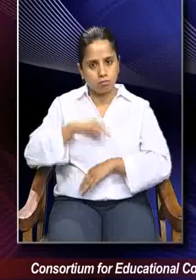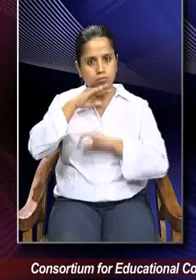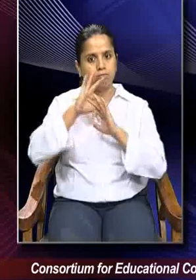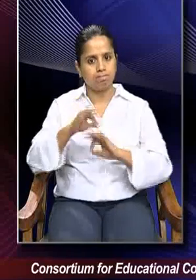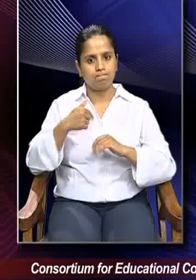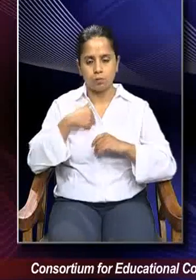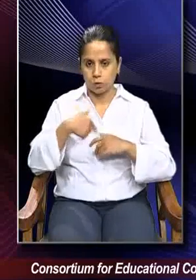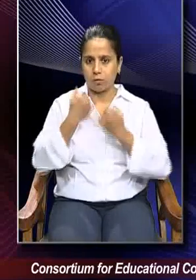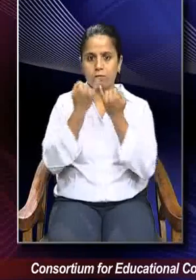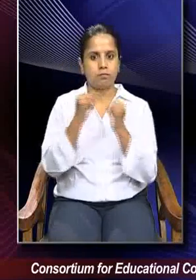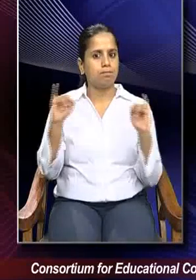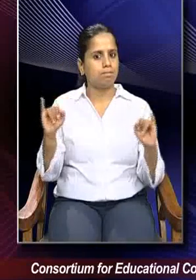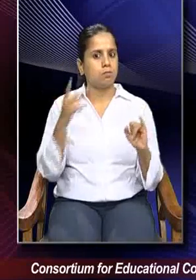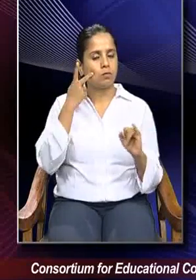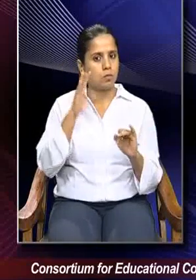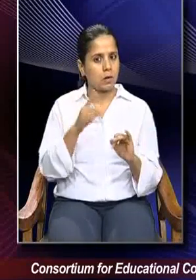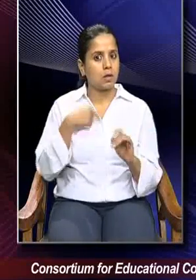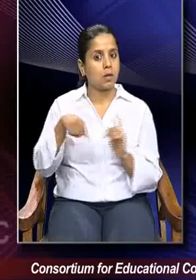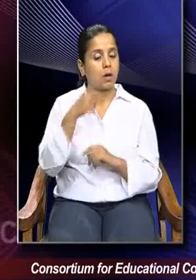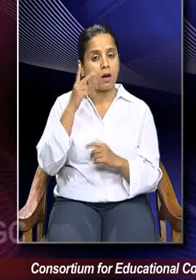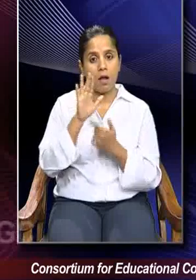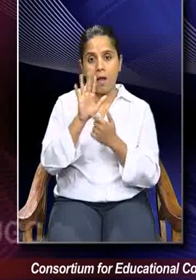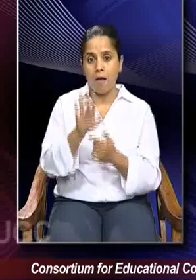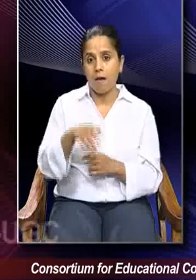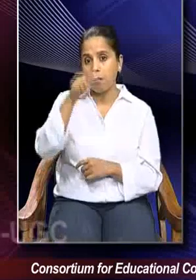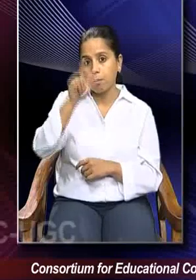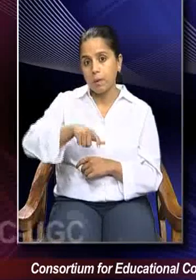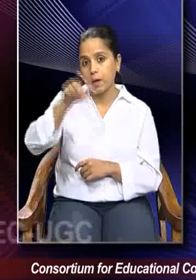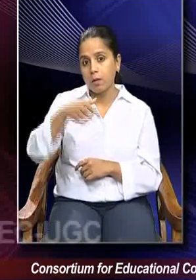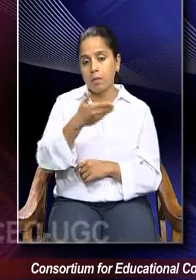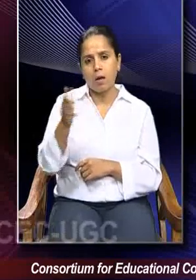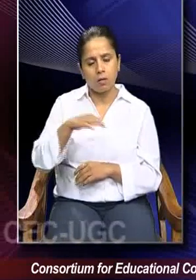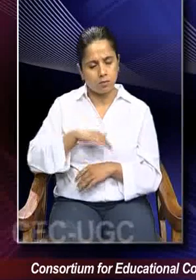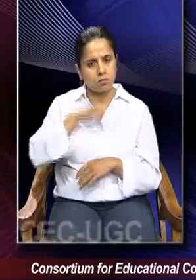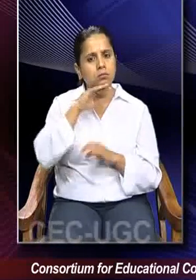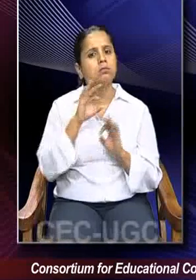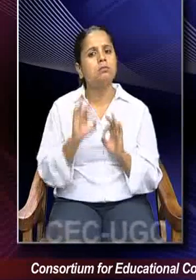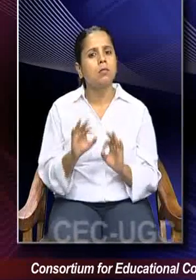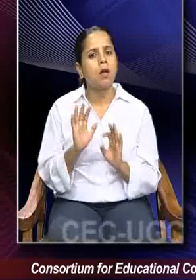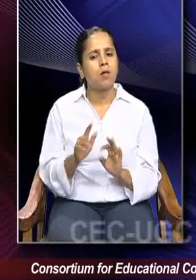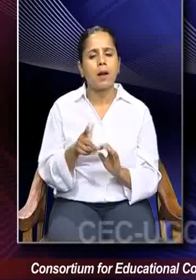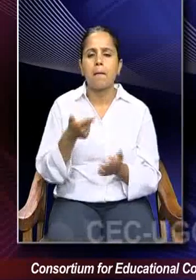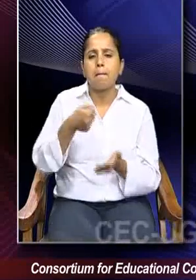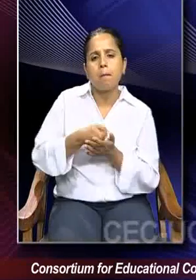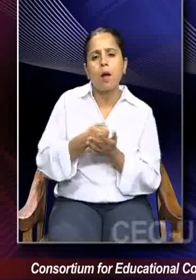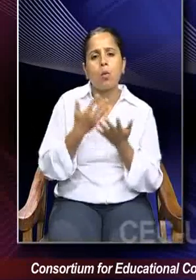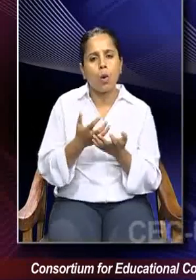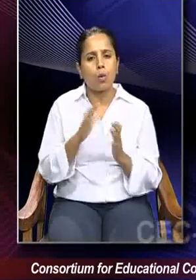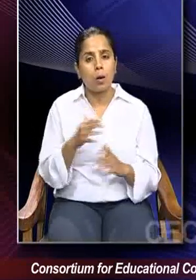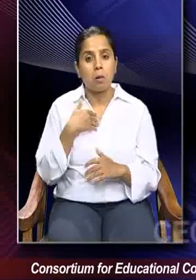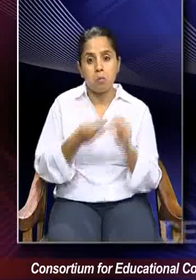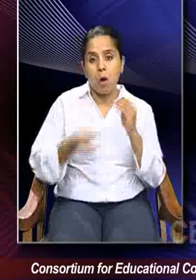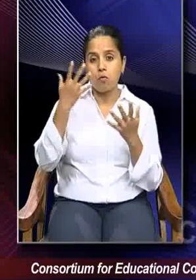reliance. Self-reliance envisages that individuals are satisfied with the minimum wants and desires